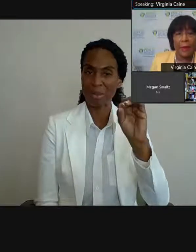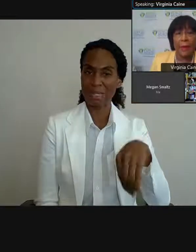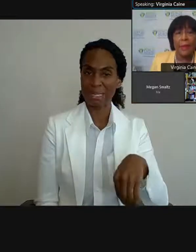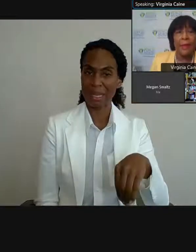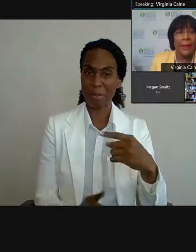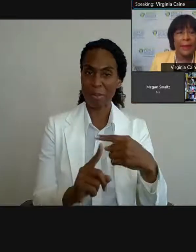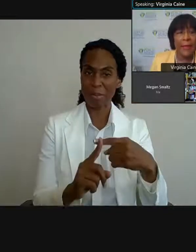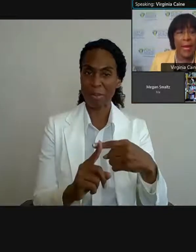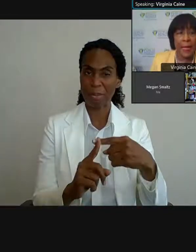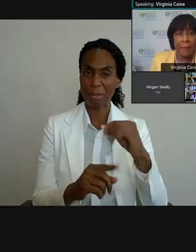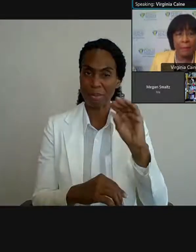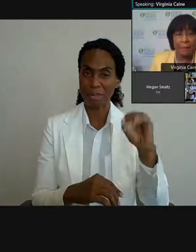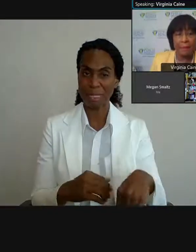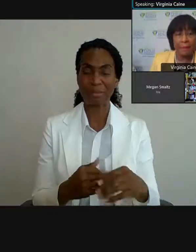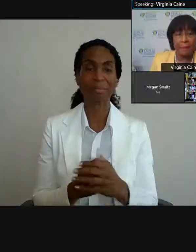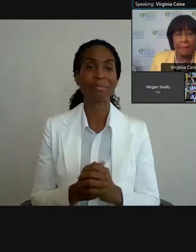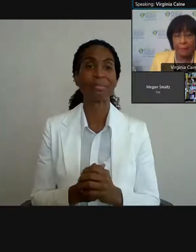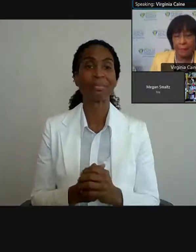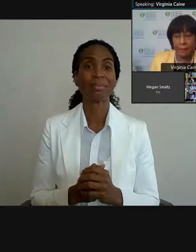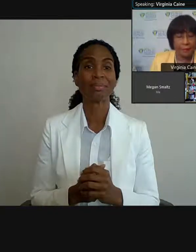rate. Next slide.